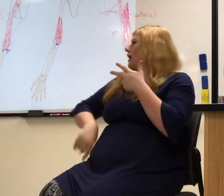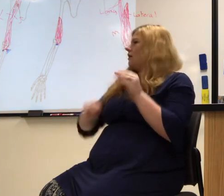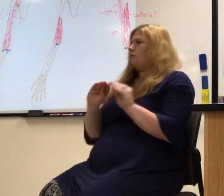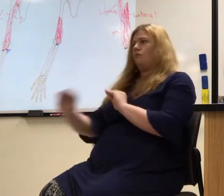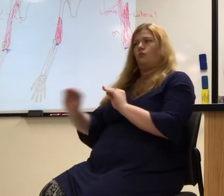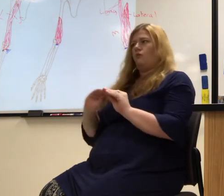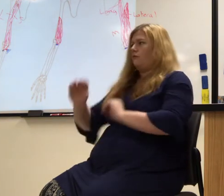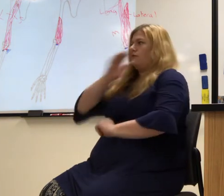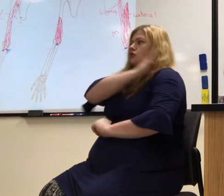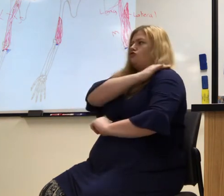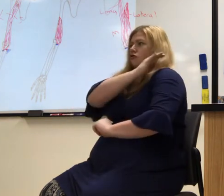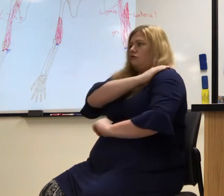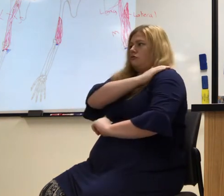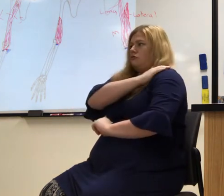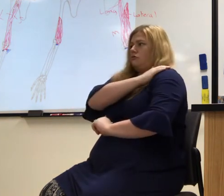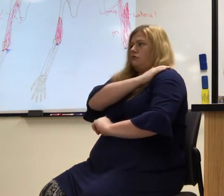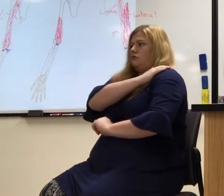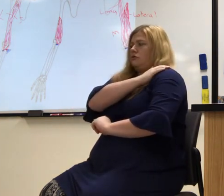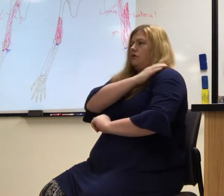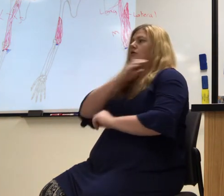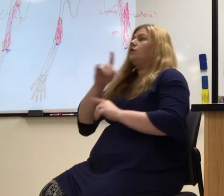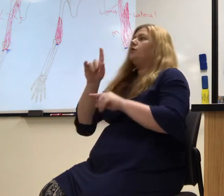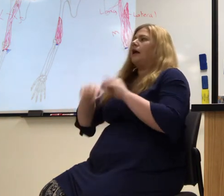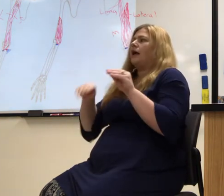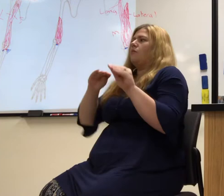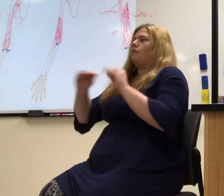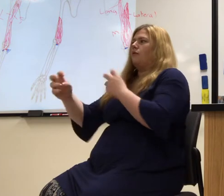attach on the humerus. Okay.